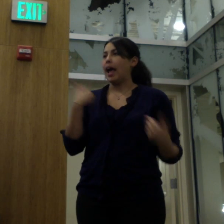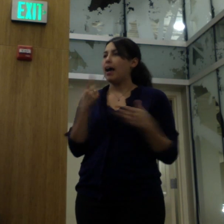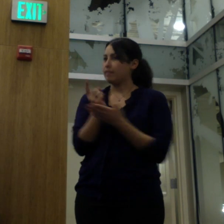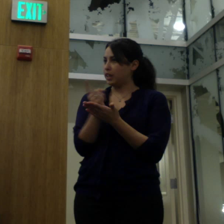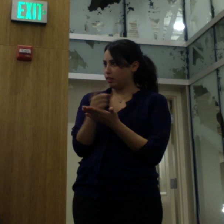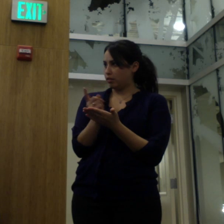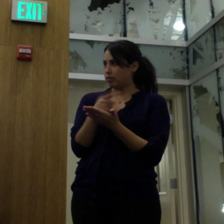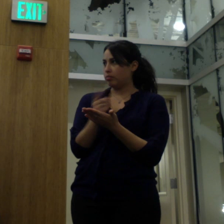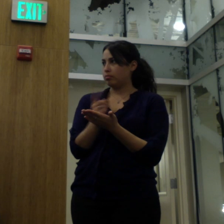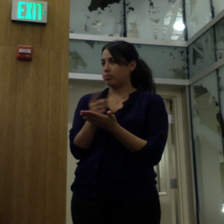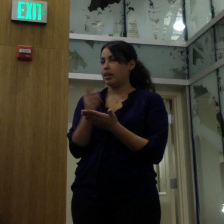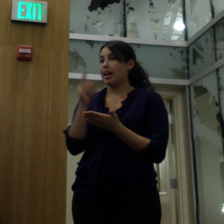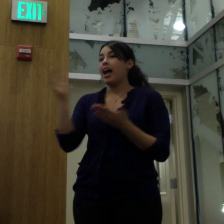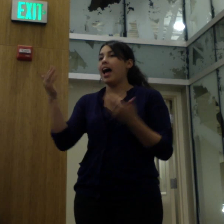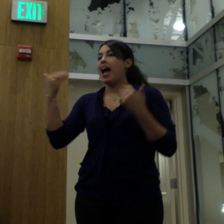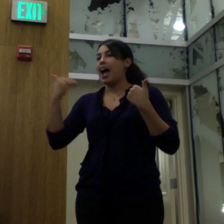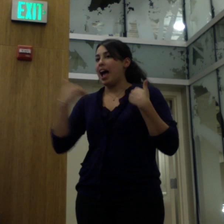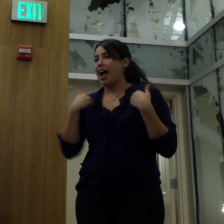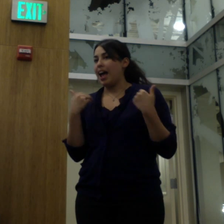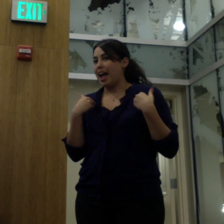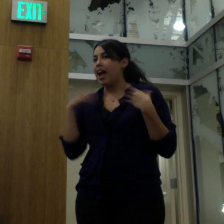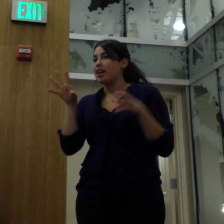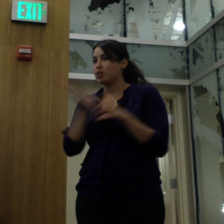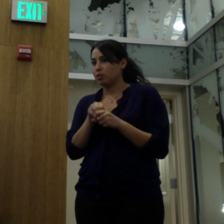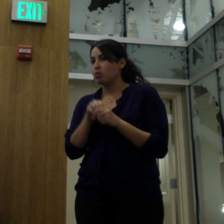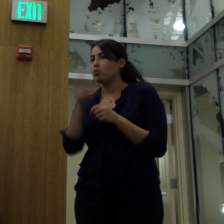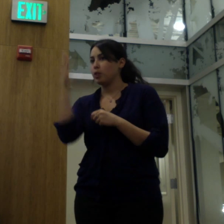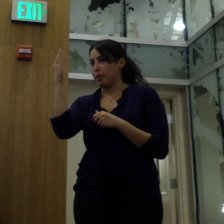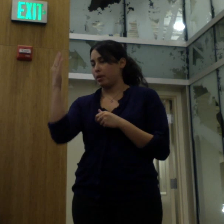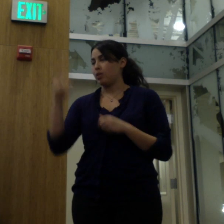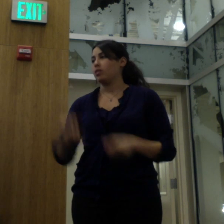here that's got a mirror on it. So